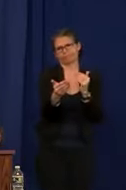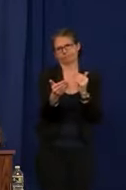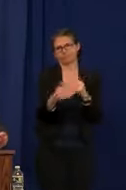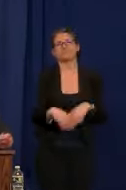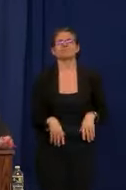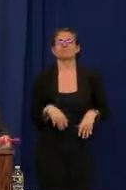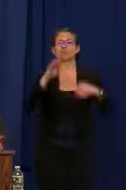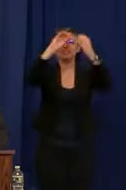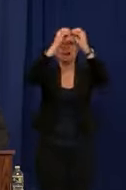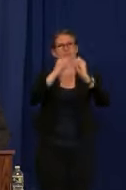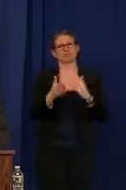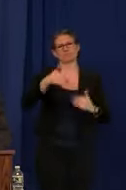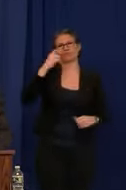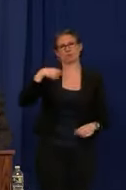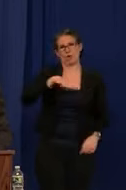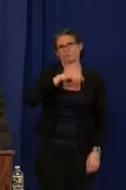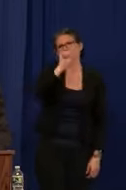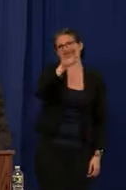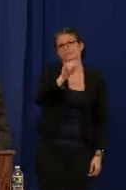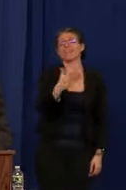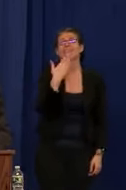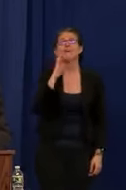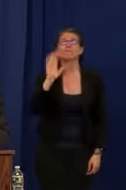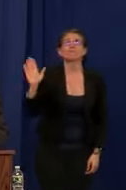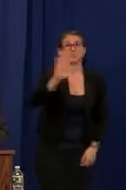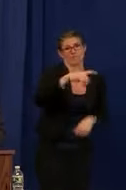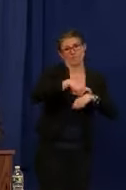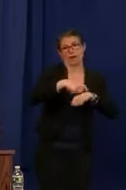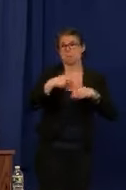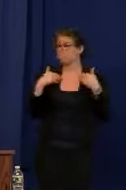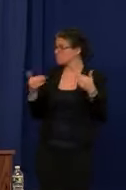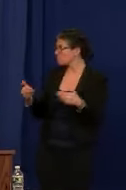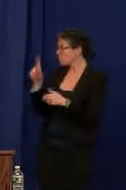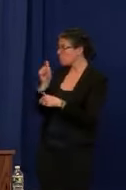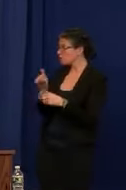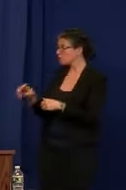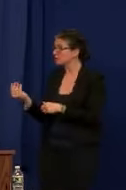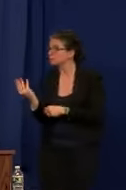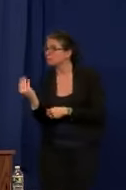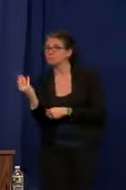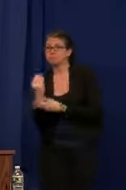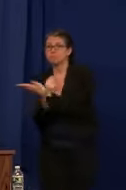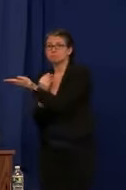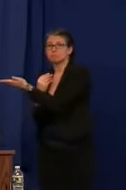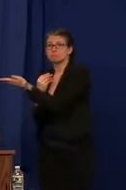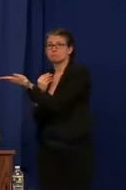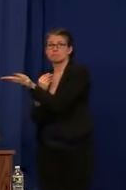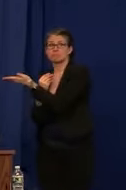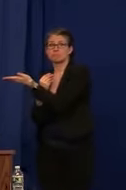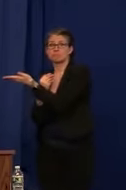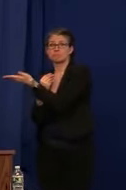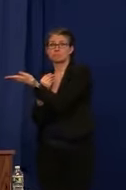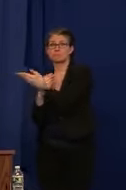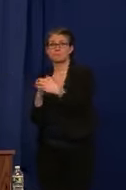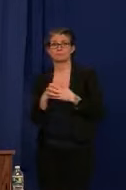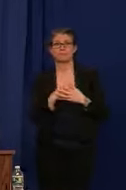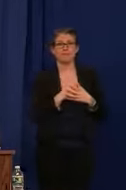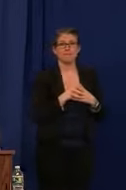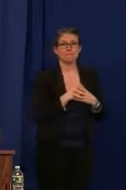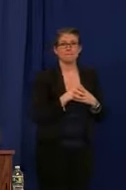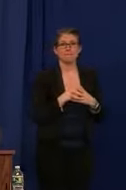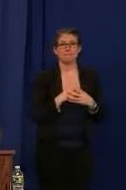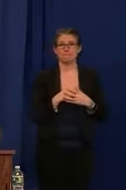today. And we'll turn things now over to questions from our colleagues from the media. And today's first